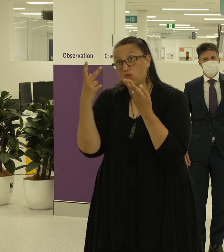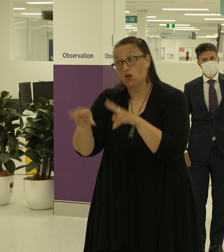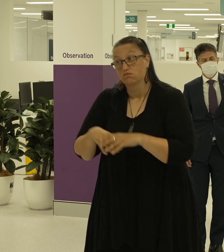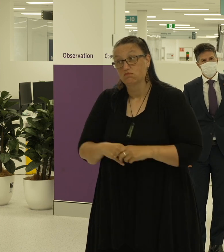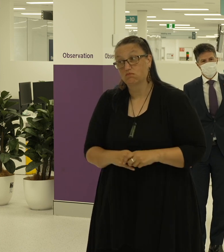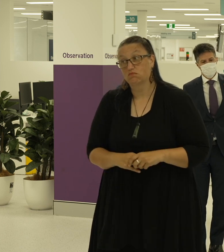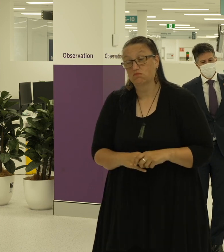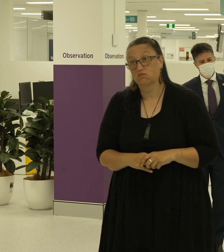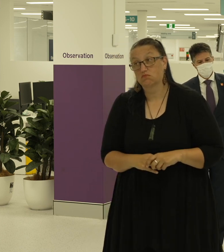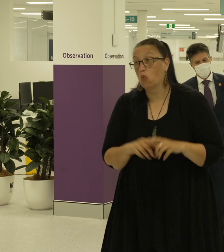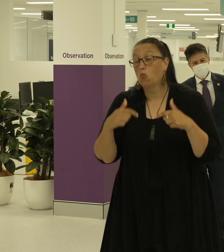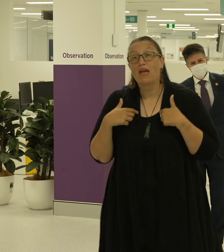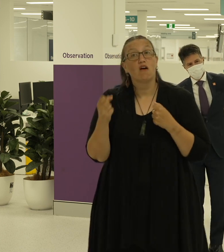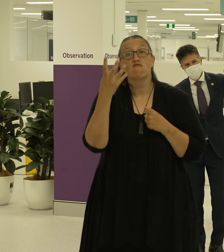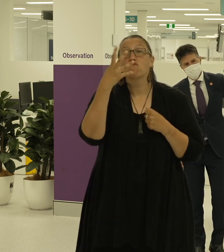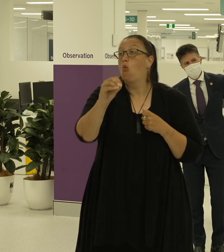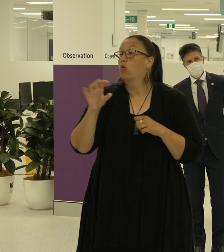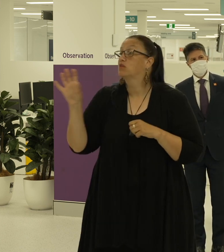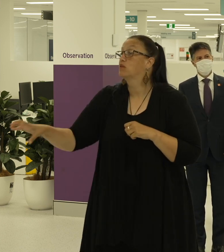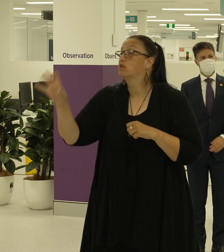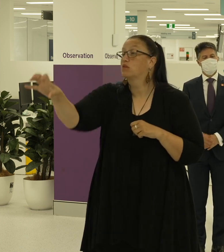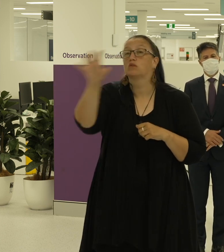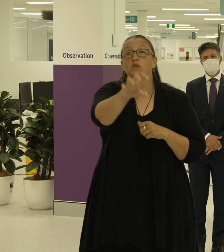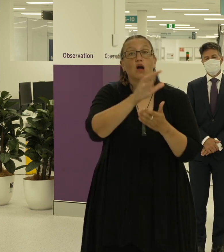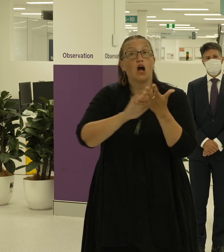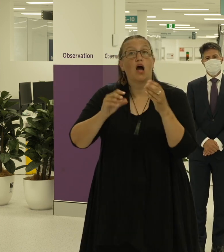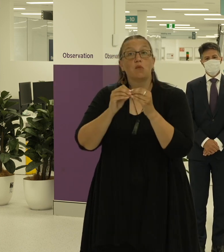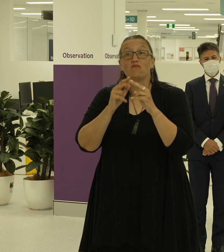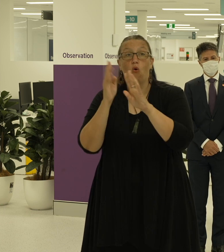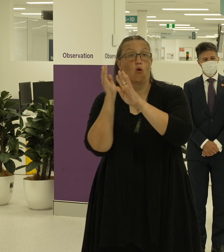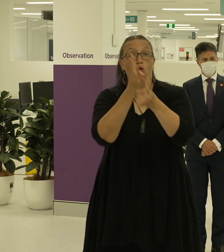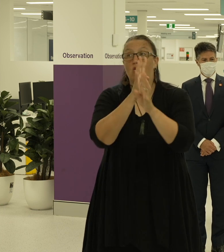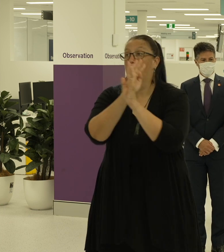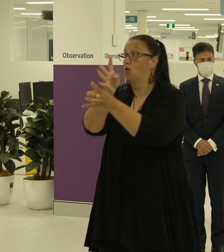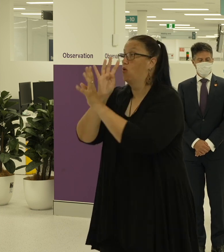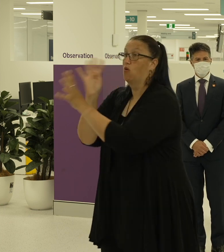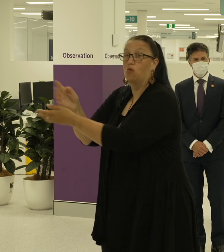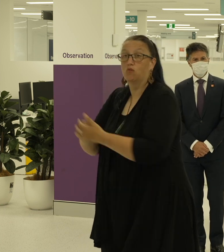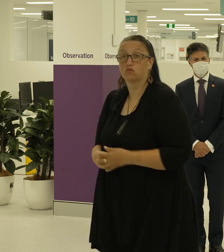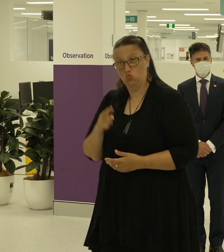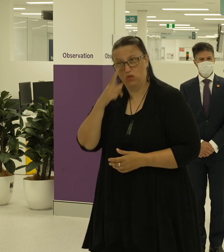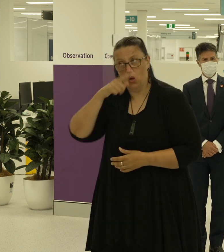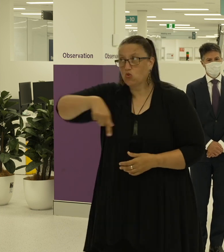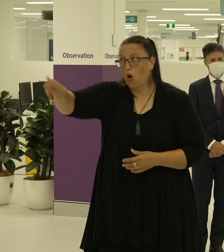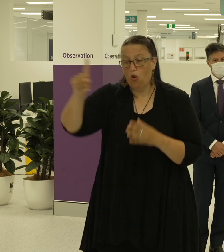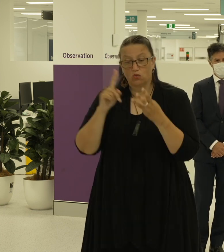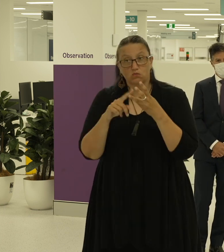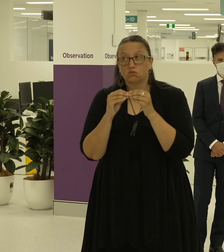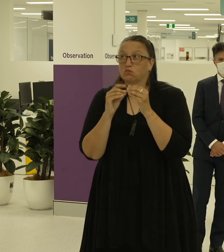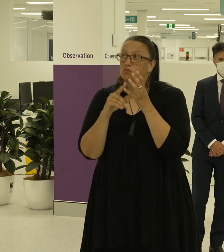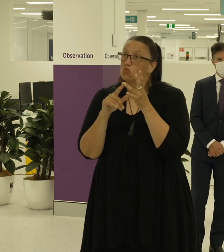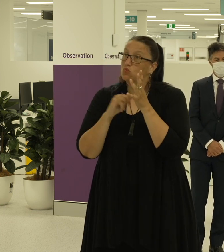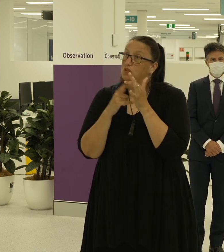booster. My strong encouragement is to each and every one who is still in that missing 50% that hasn't